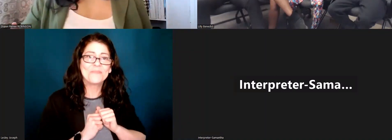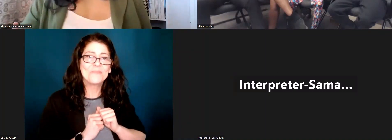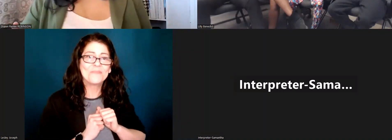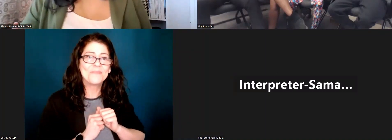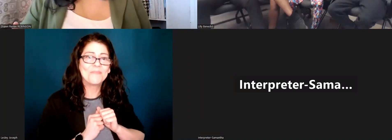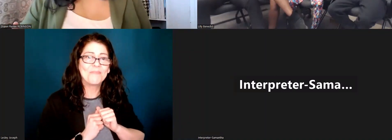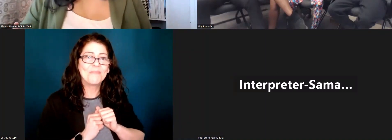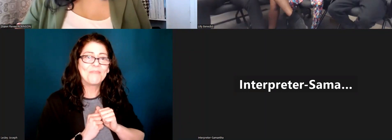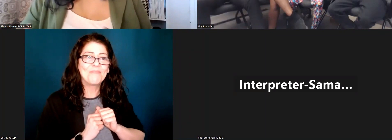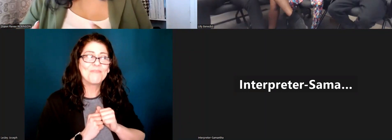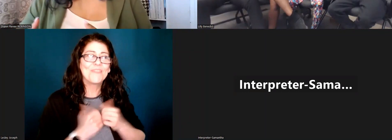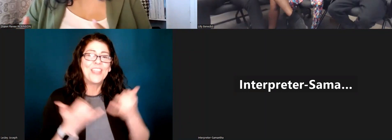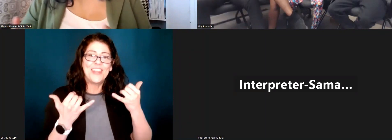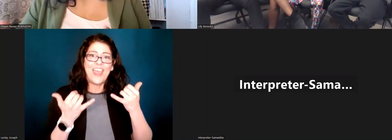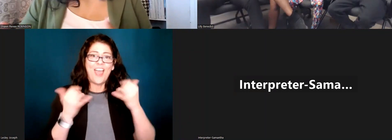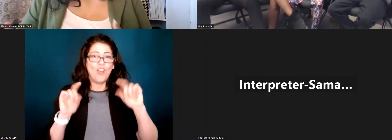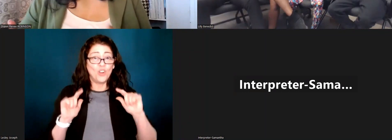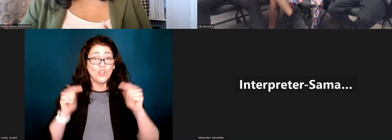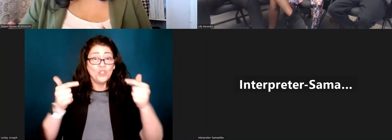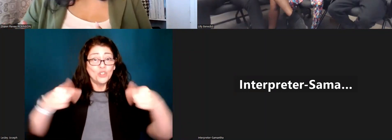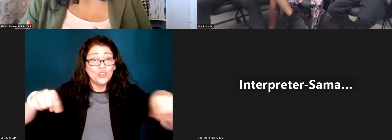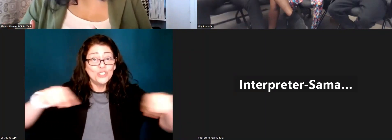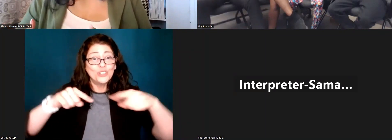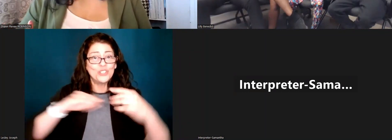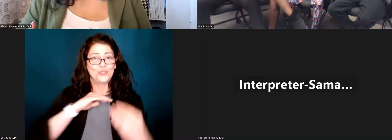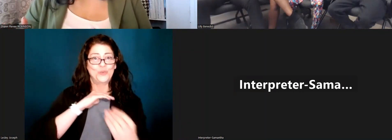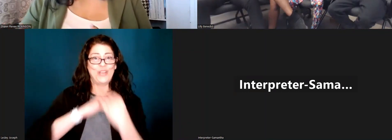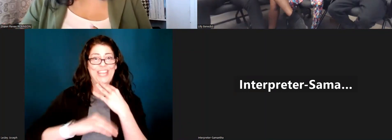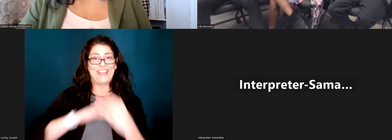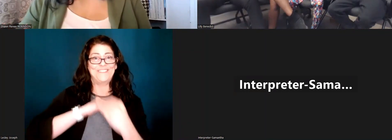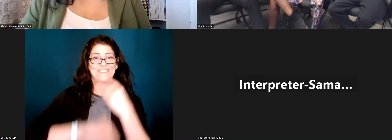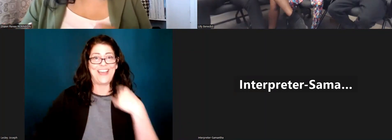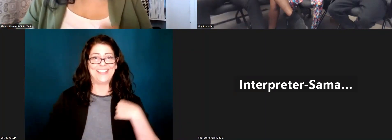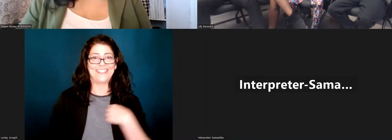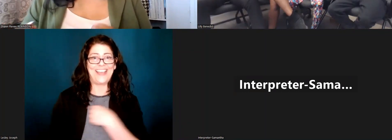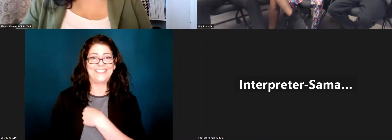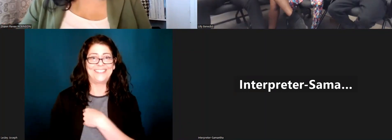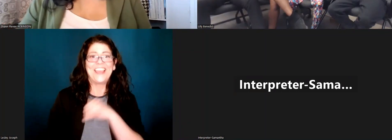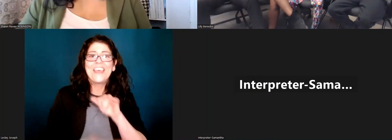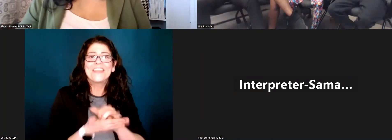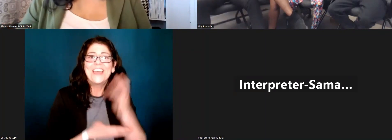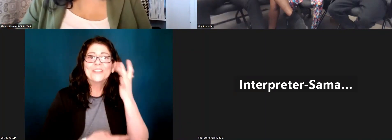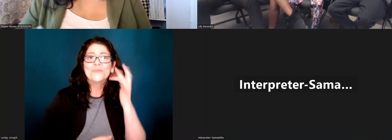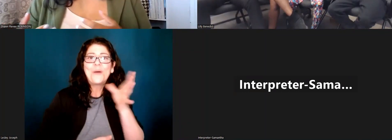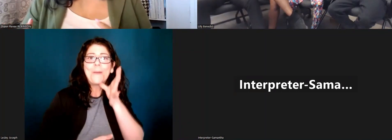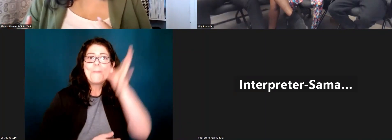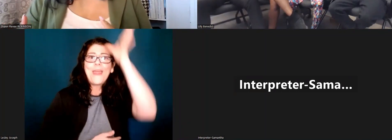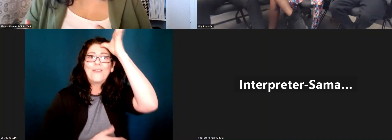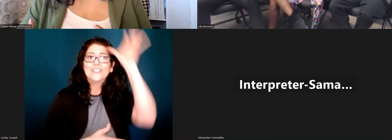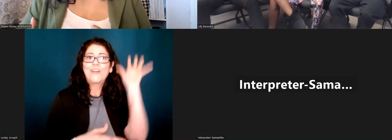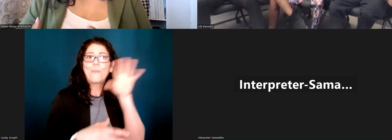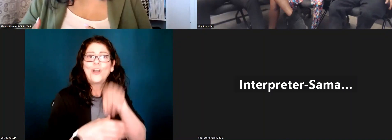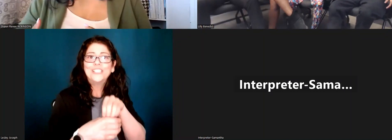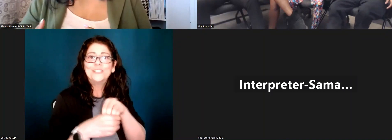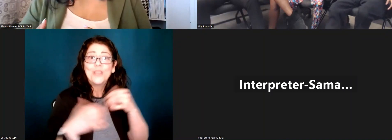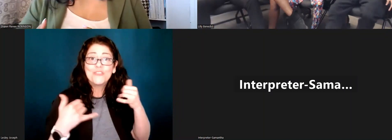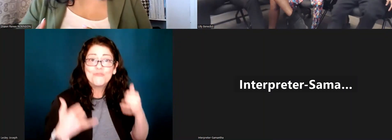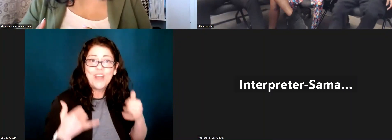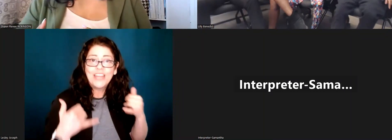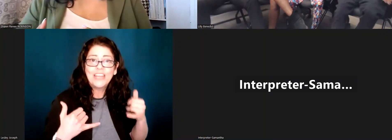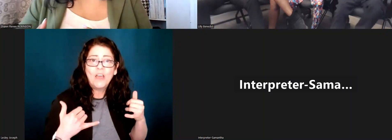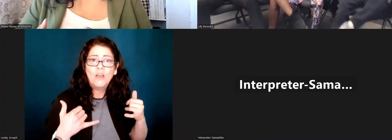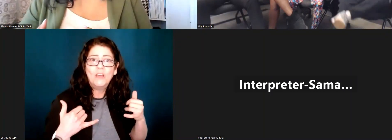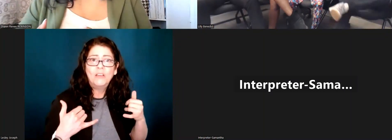for some advice. I think this is why our parents are here. They need to know, what should they do? How can